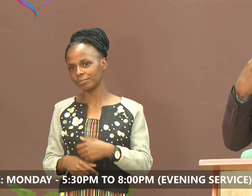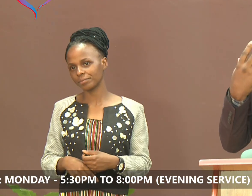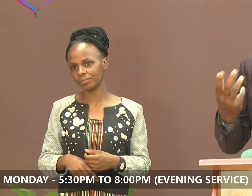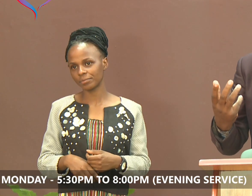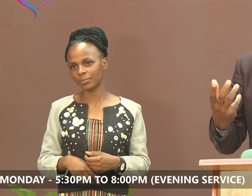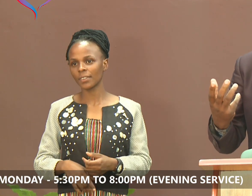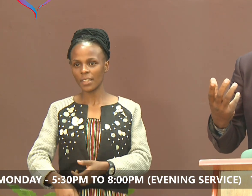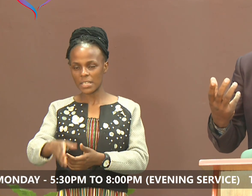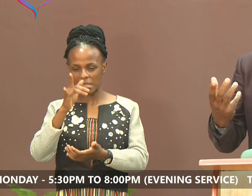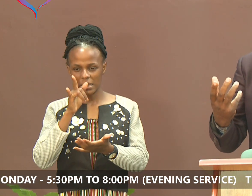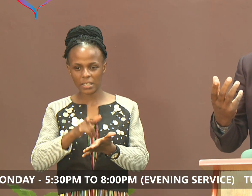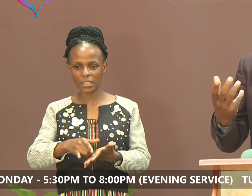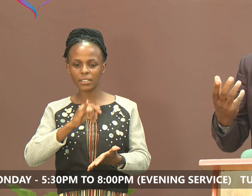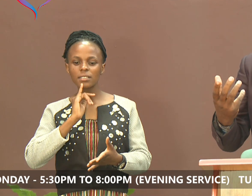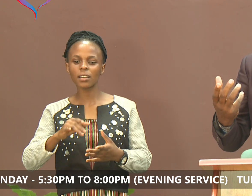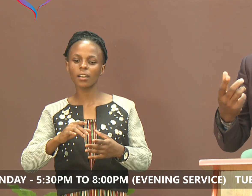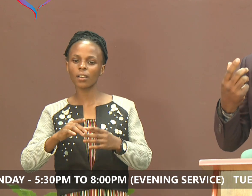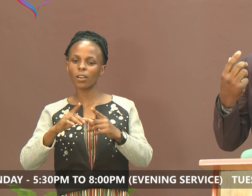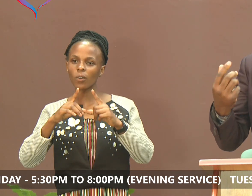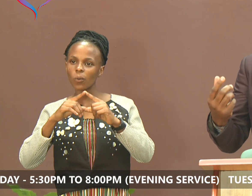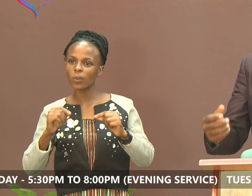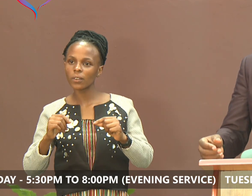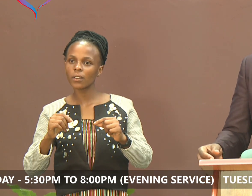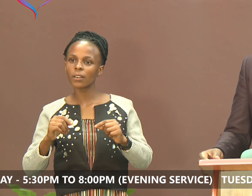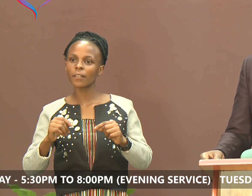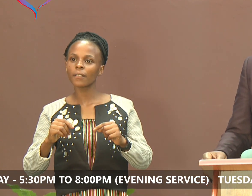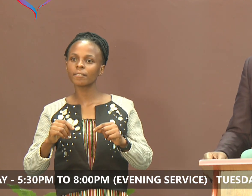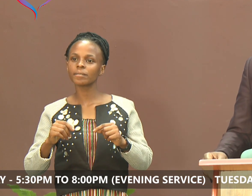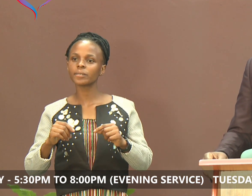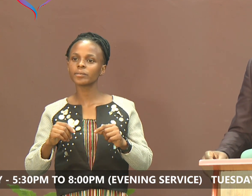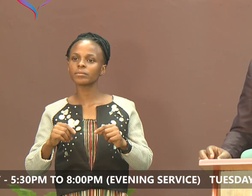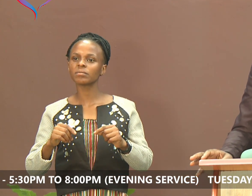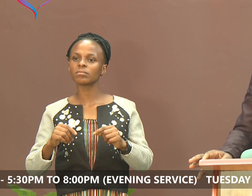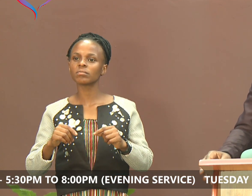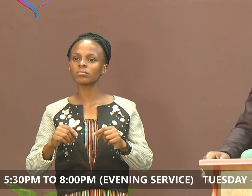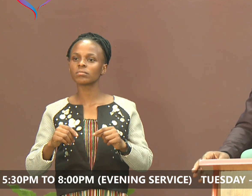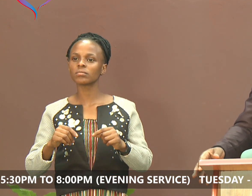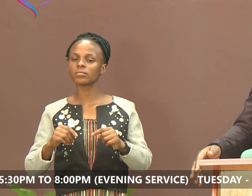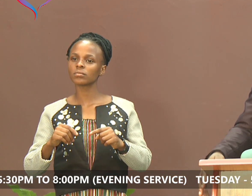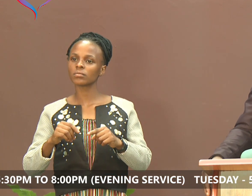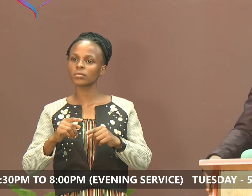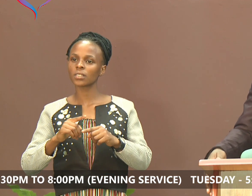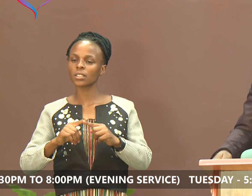That is the verbal. And the non-verbal.